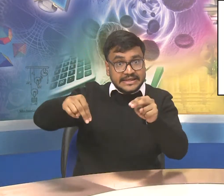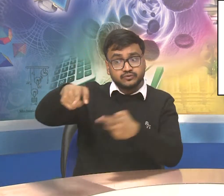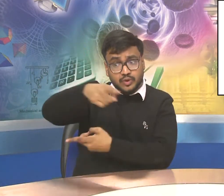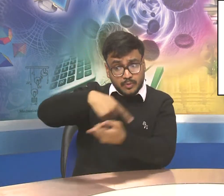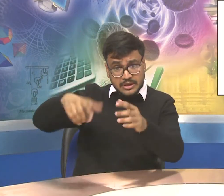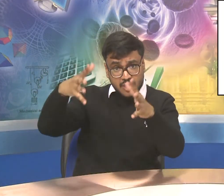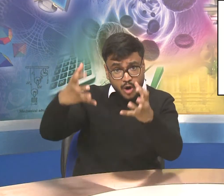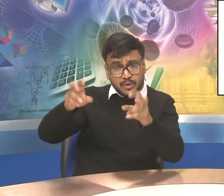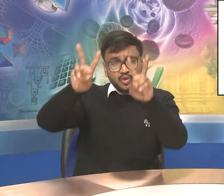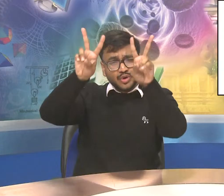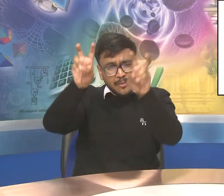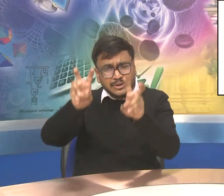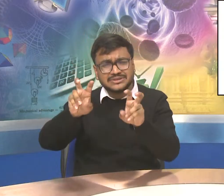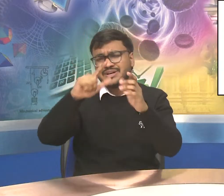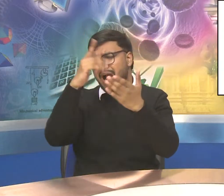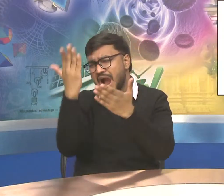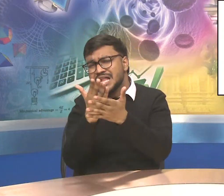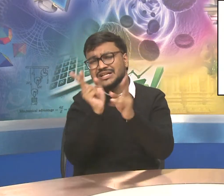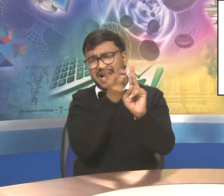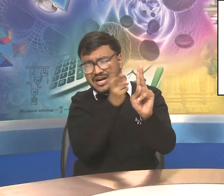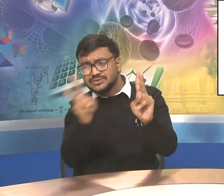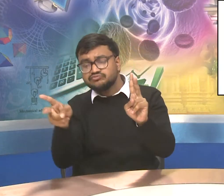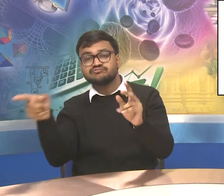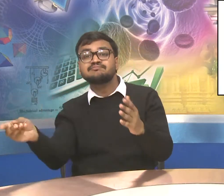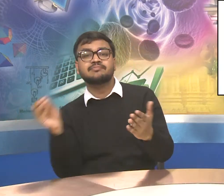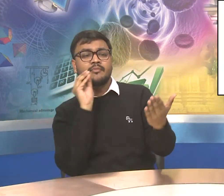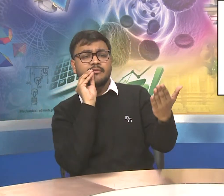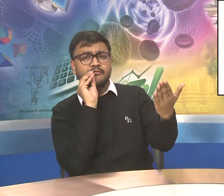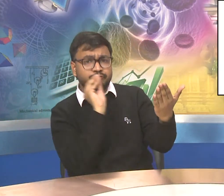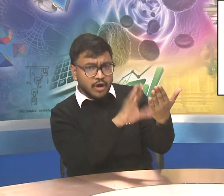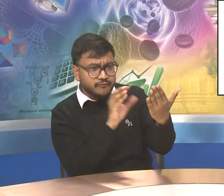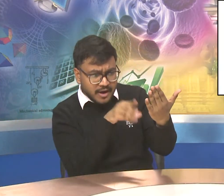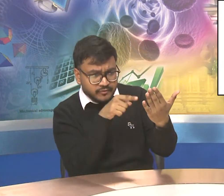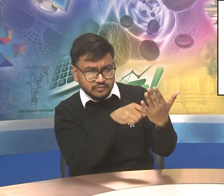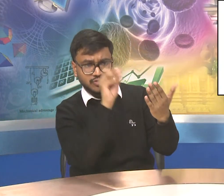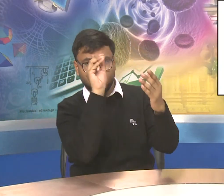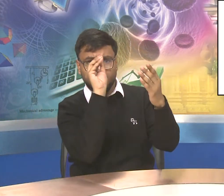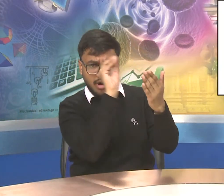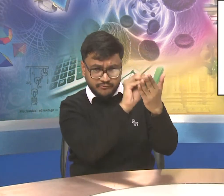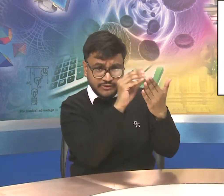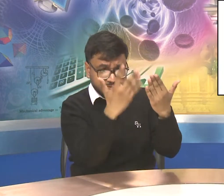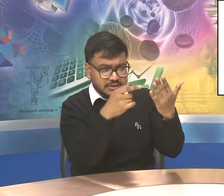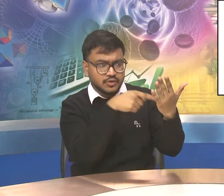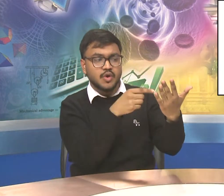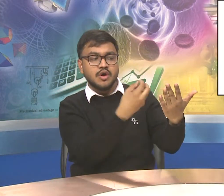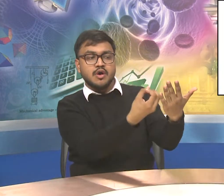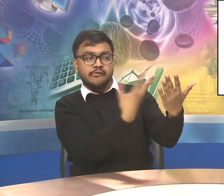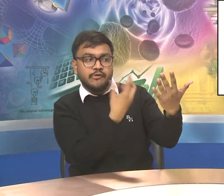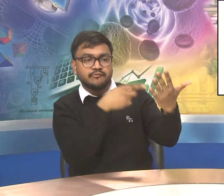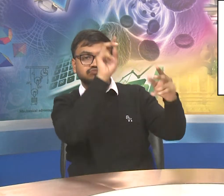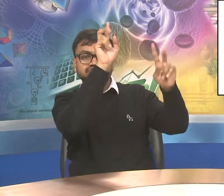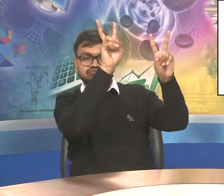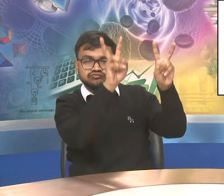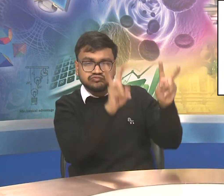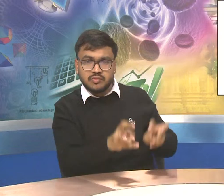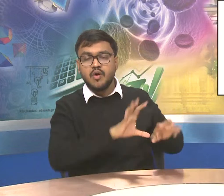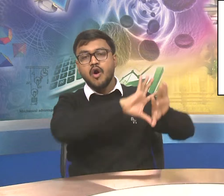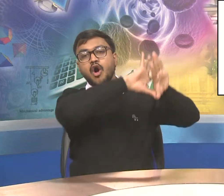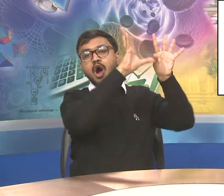indexing and abstracting service. At times, these services are